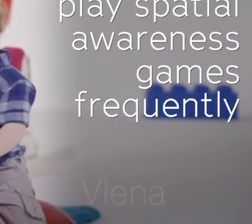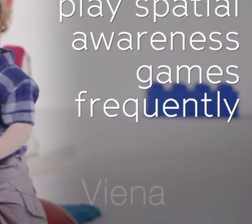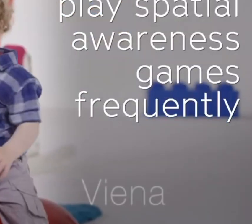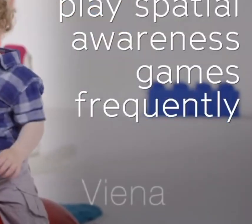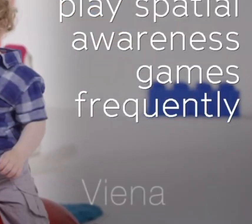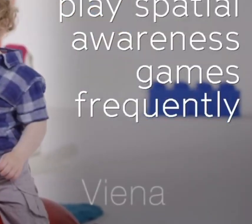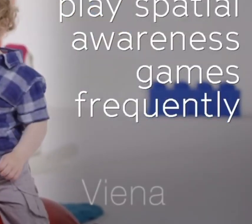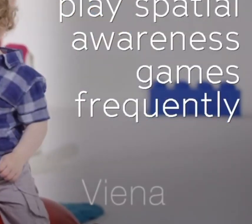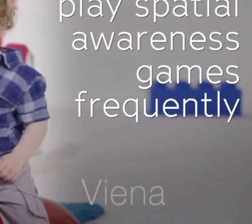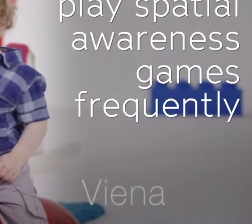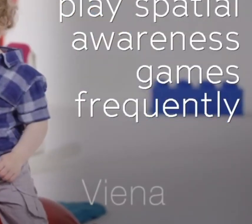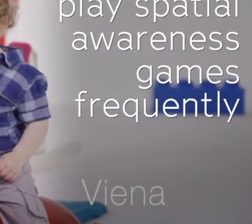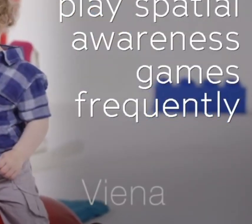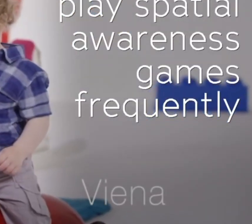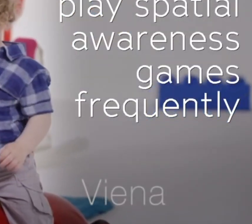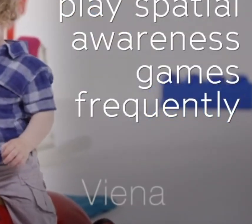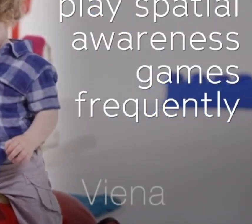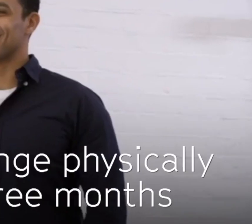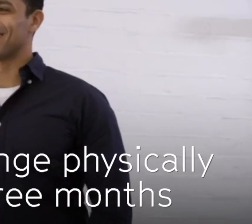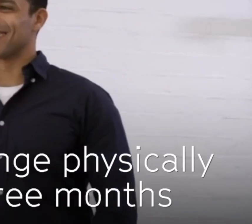beep, beep, beep, beep.